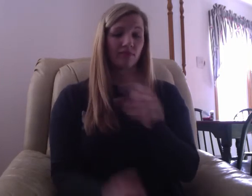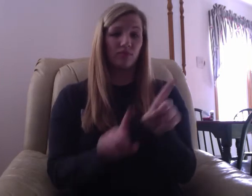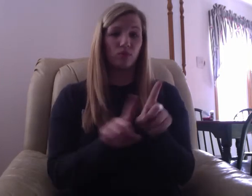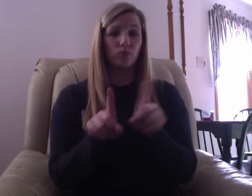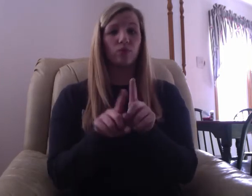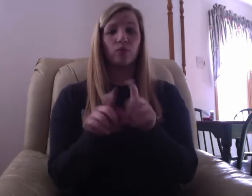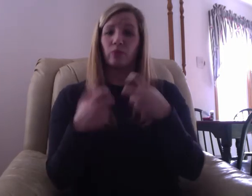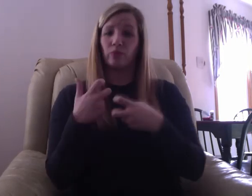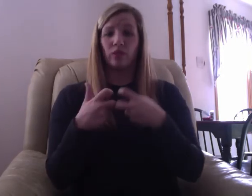that